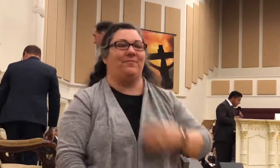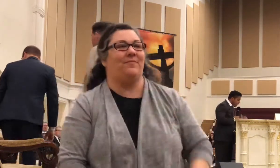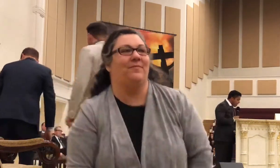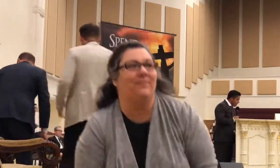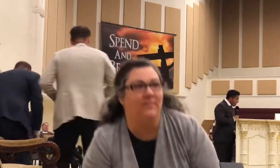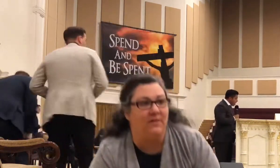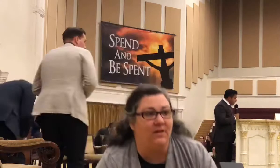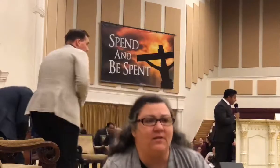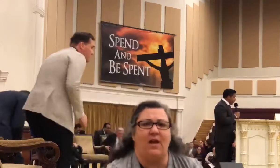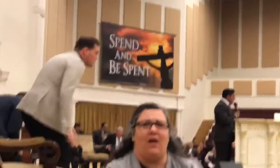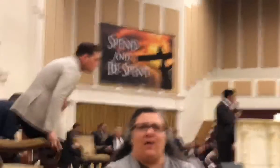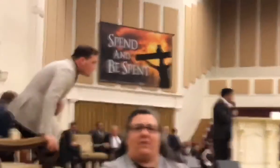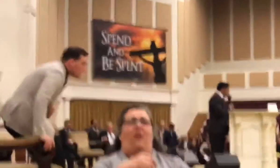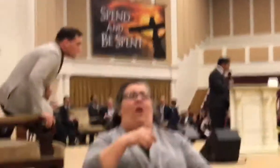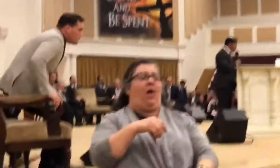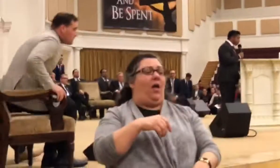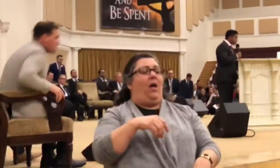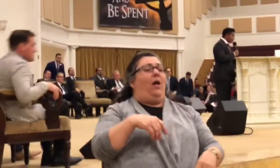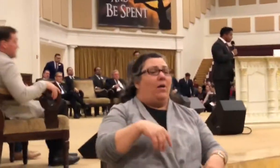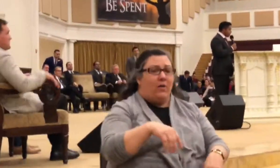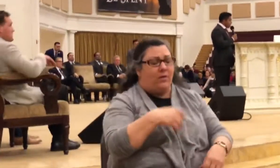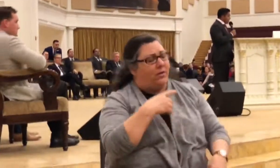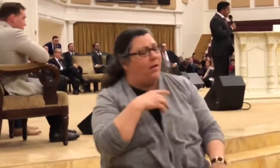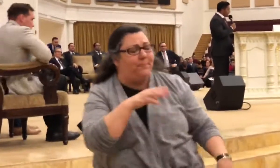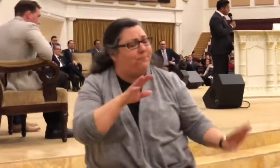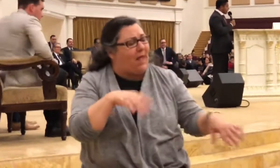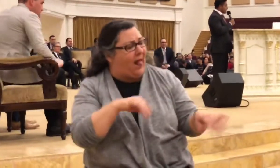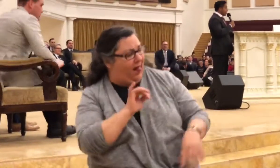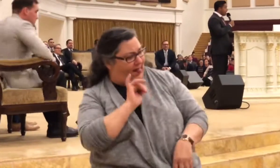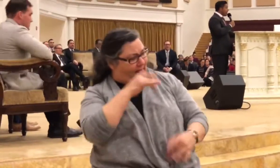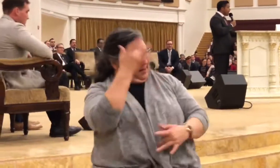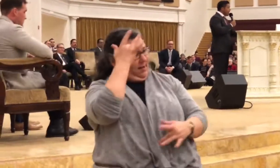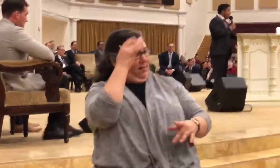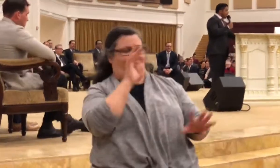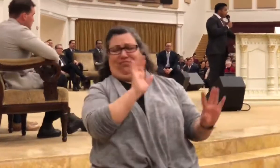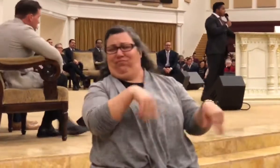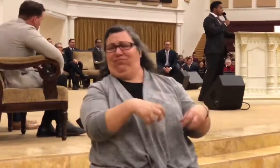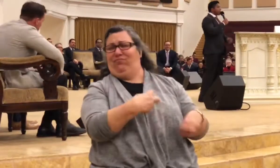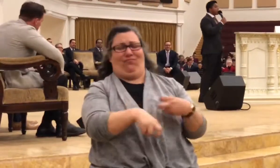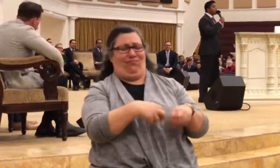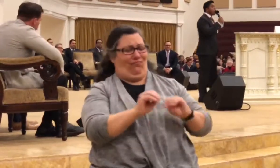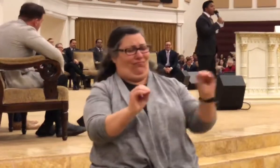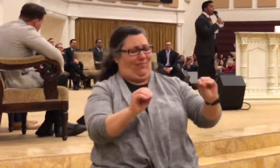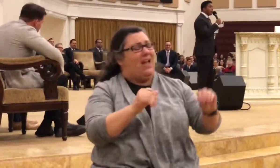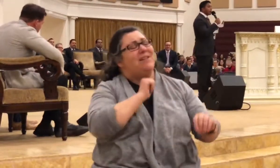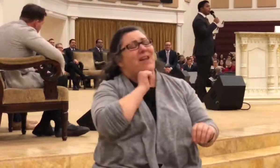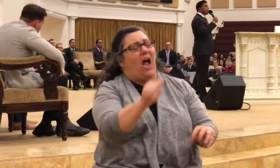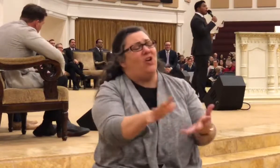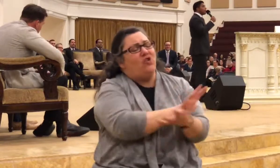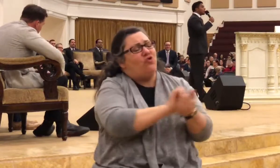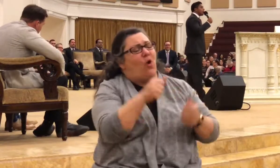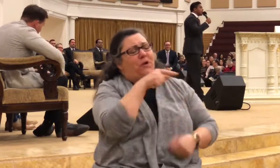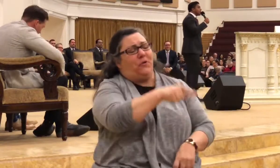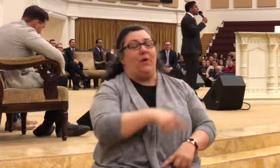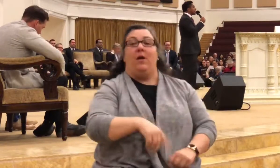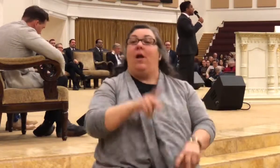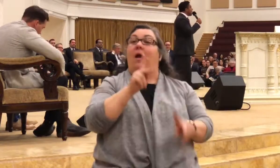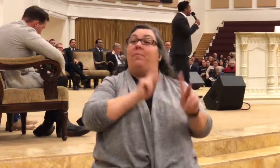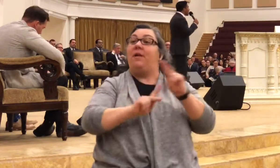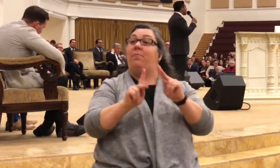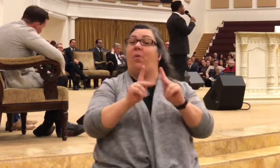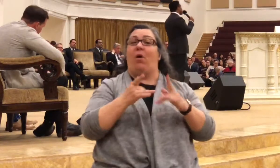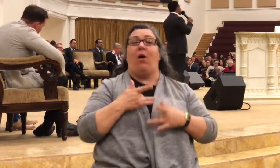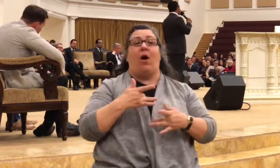I don't see it as a problem. I don't see it as something to destroy me. People leave church